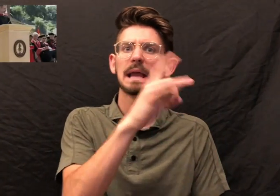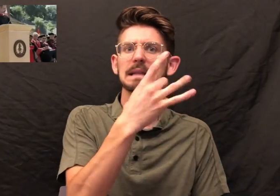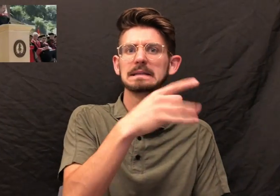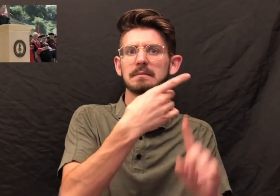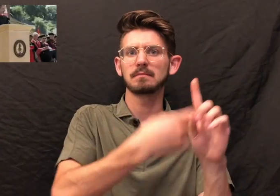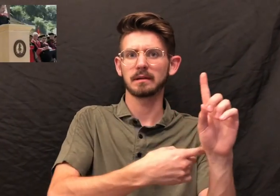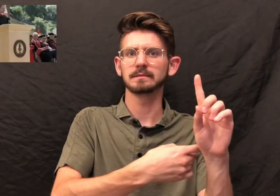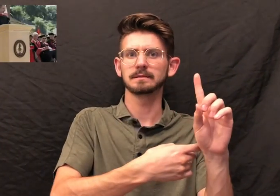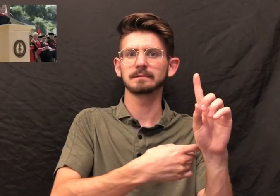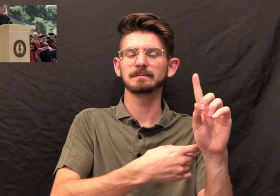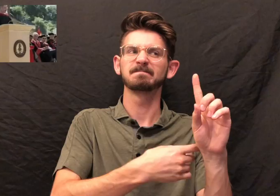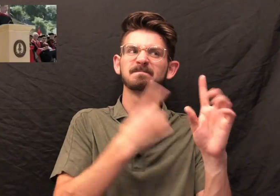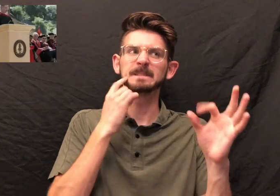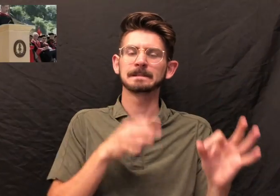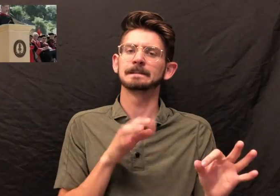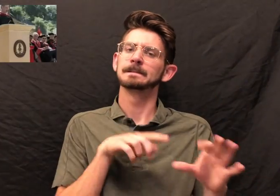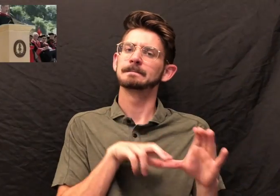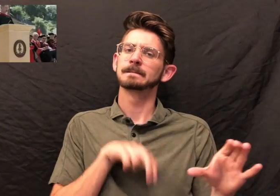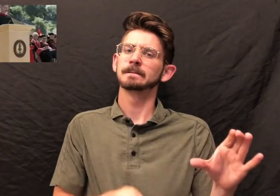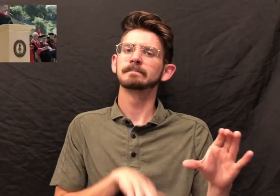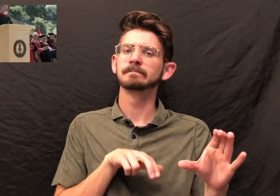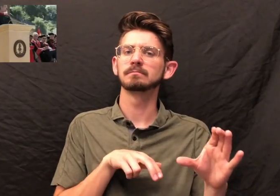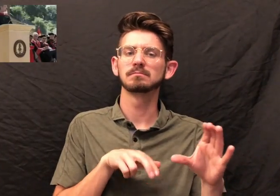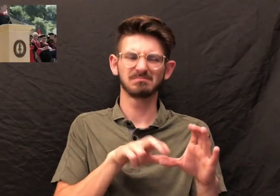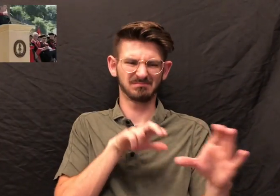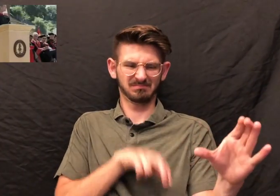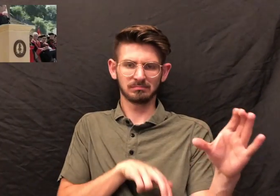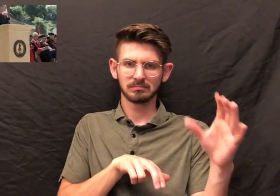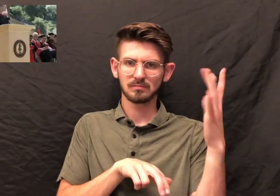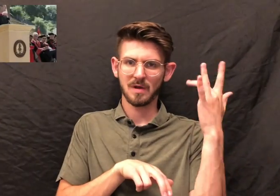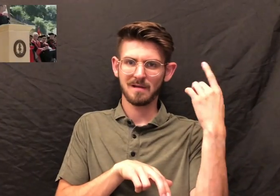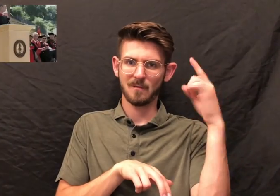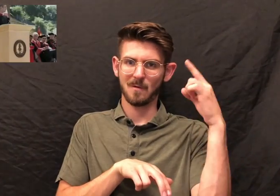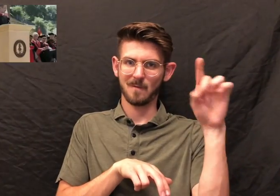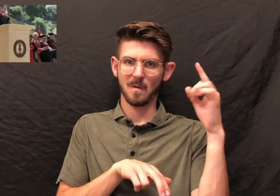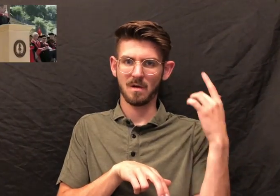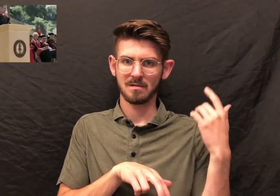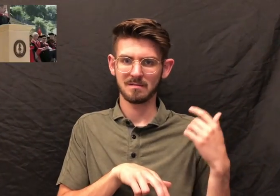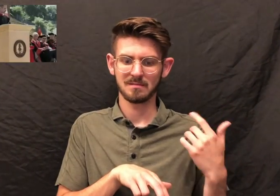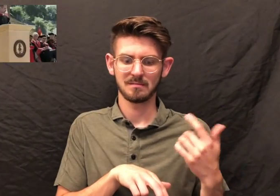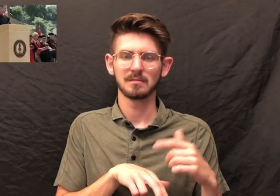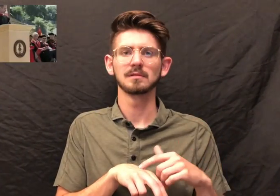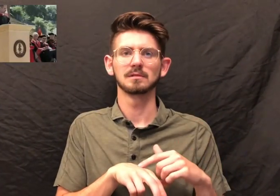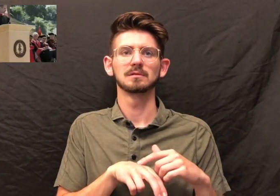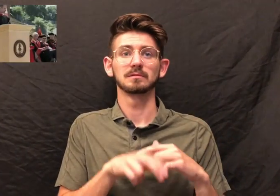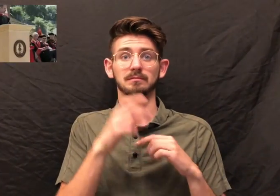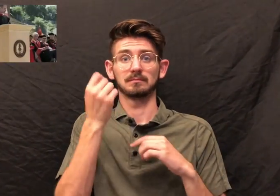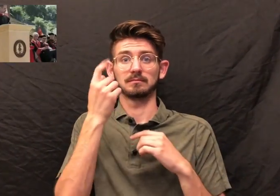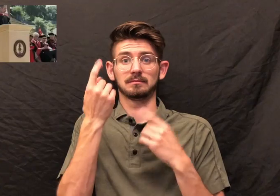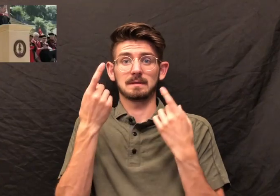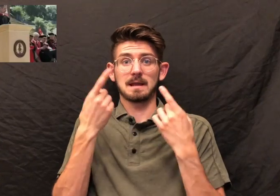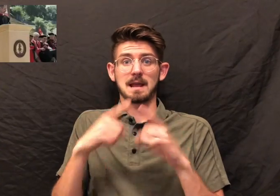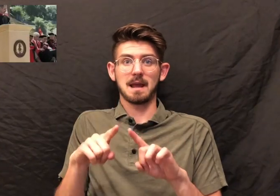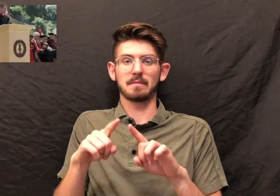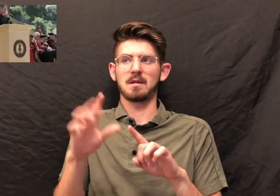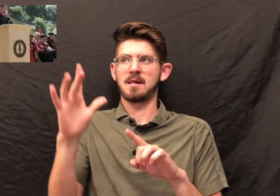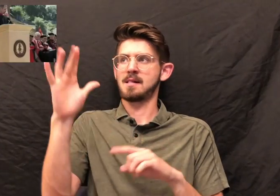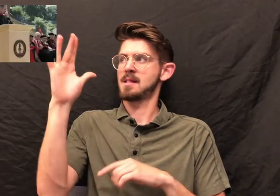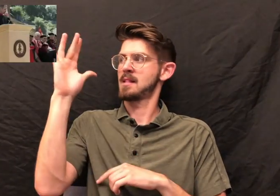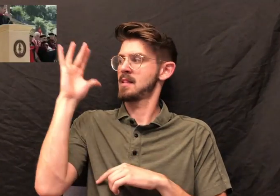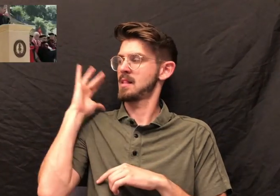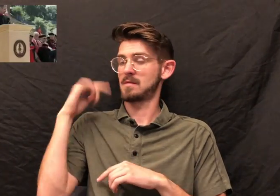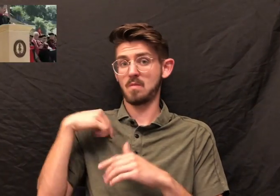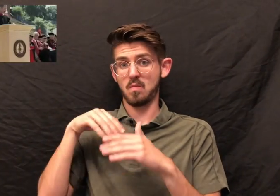quit. So why'd I drop out? It started before I was born.